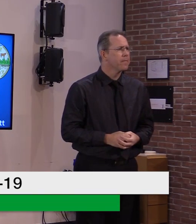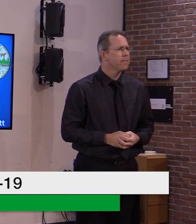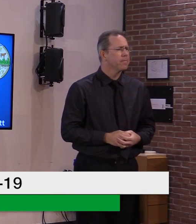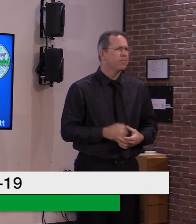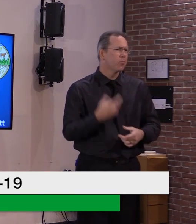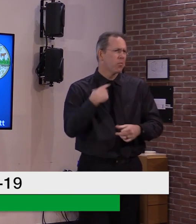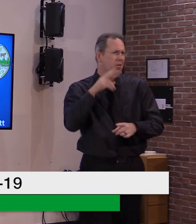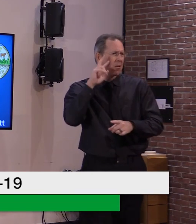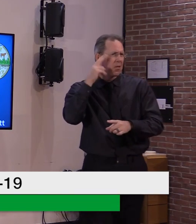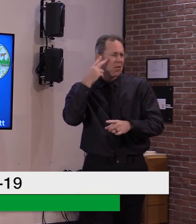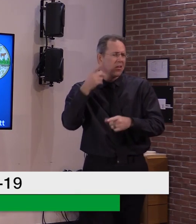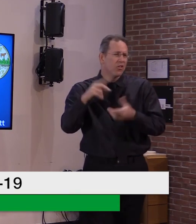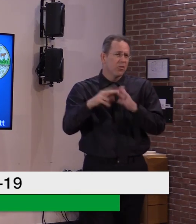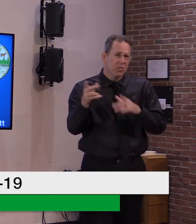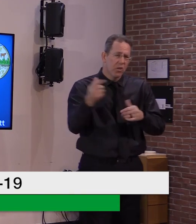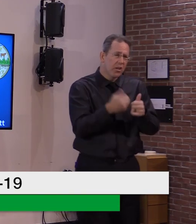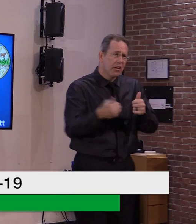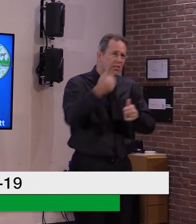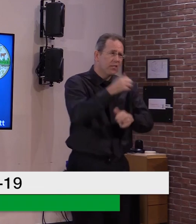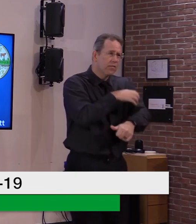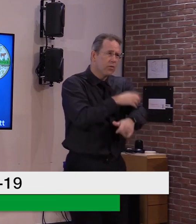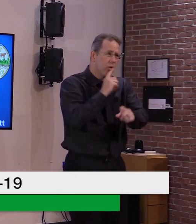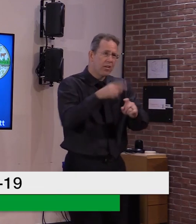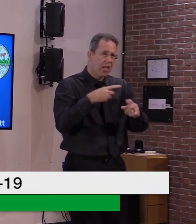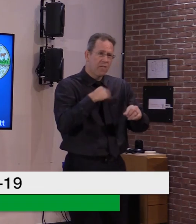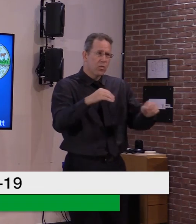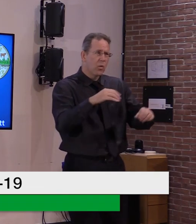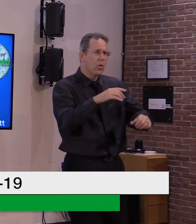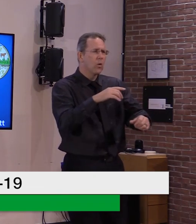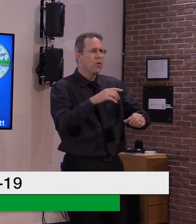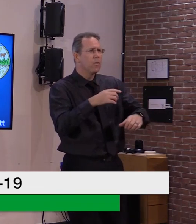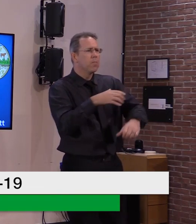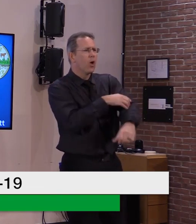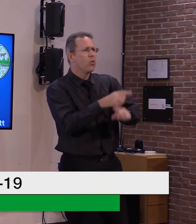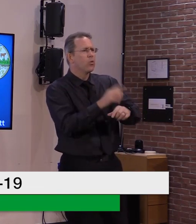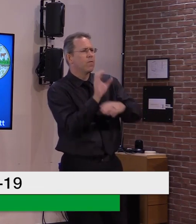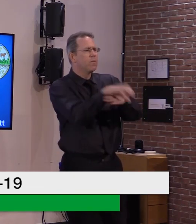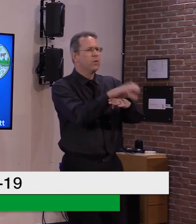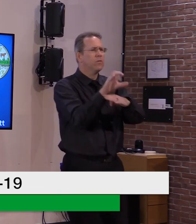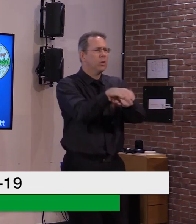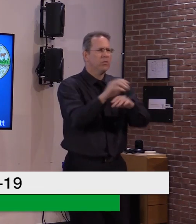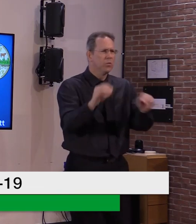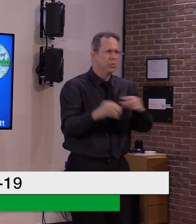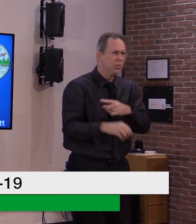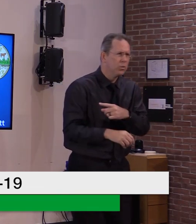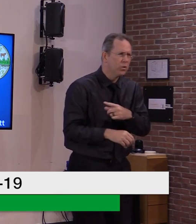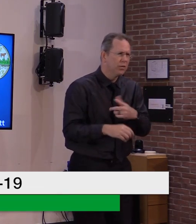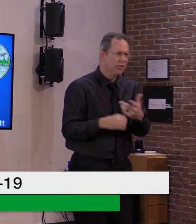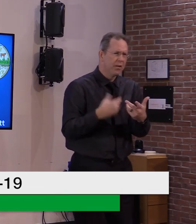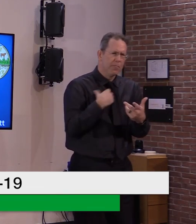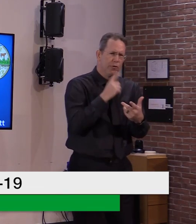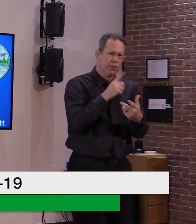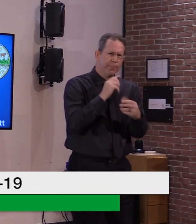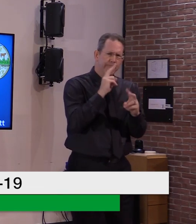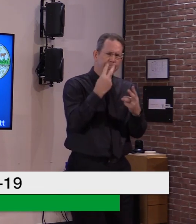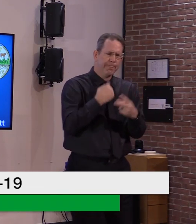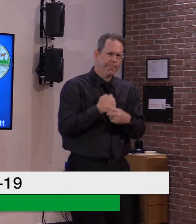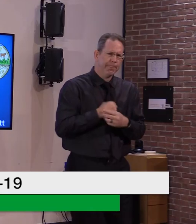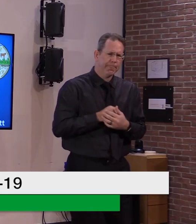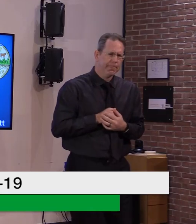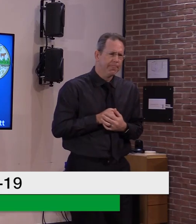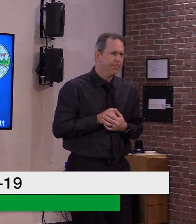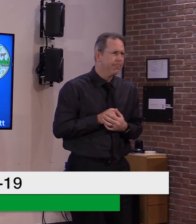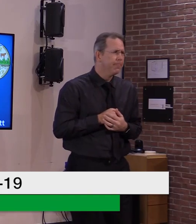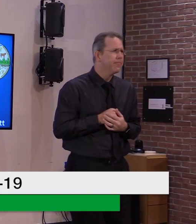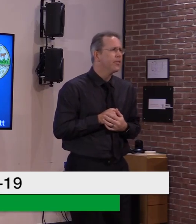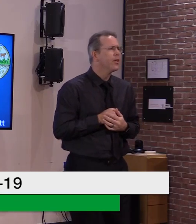tested positive and refuse to quarantine whatever no i think i'm misunderstanding you when you said that no i yeah i think we